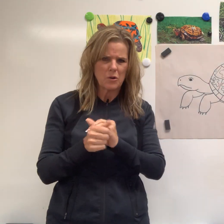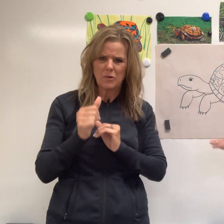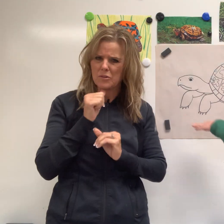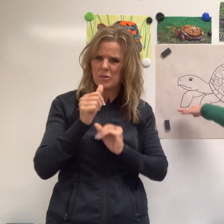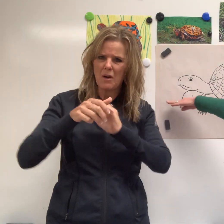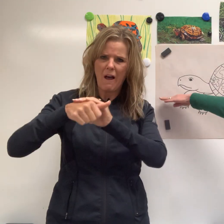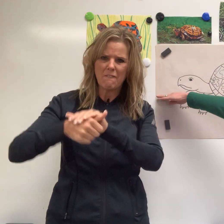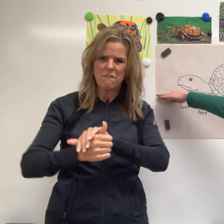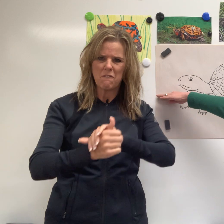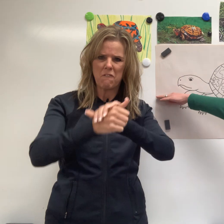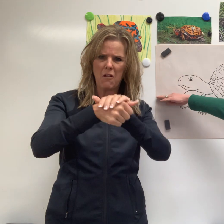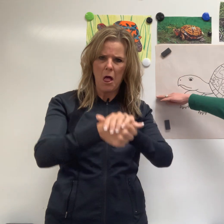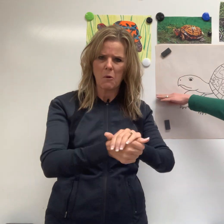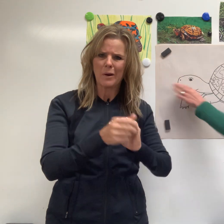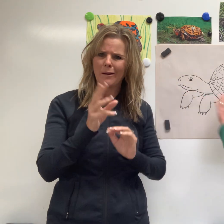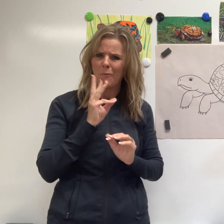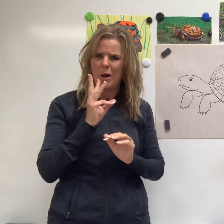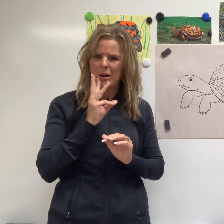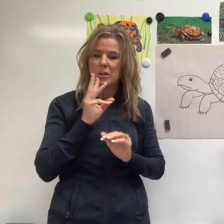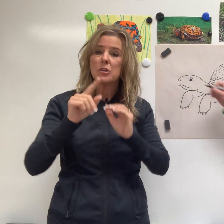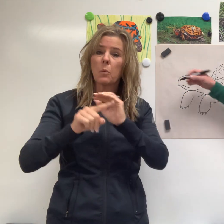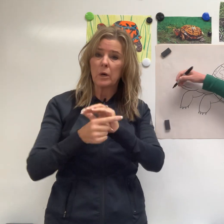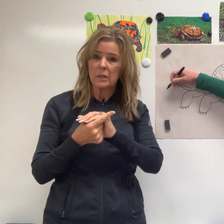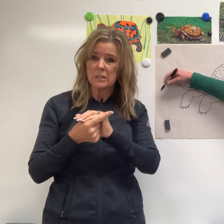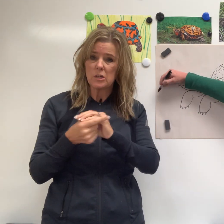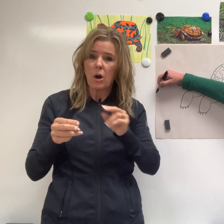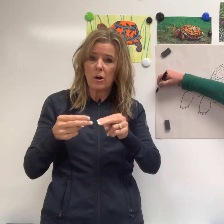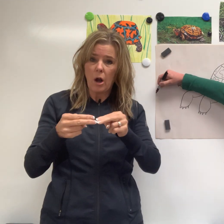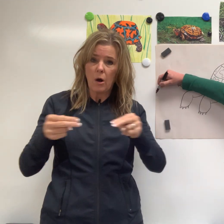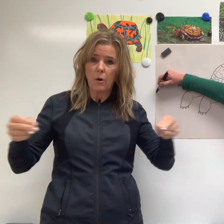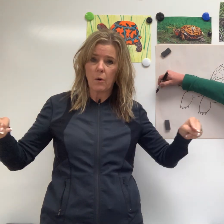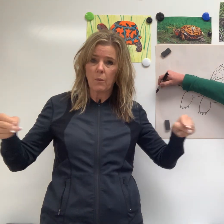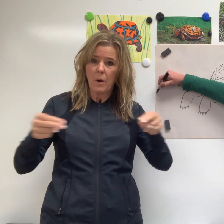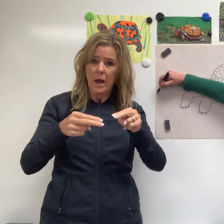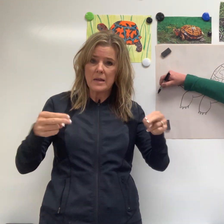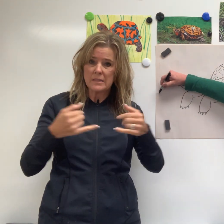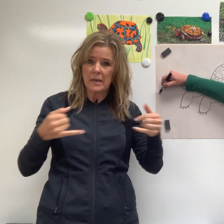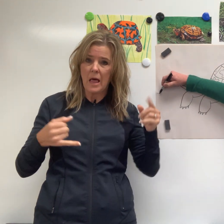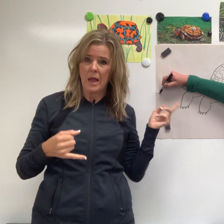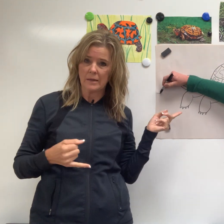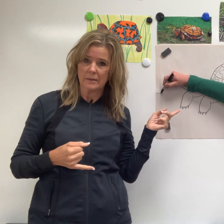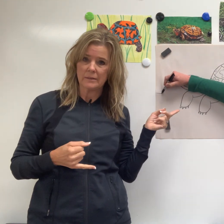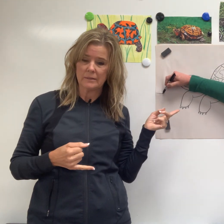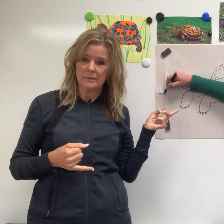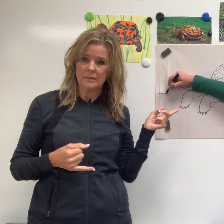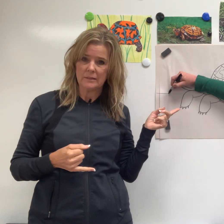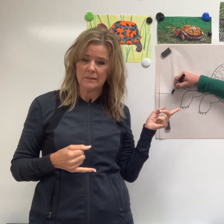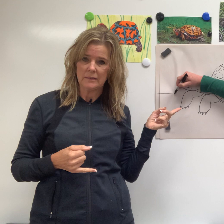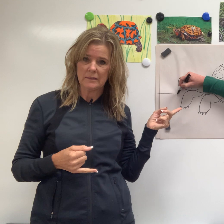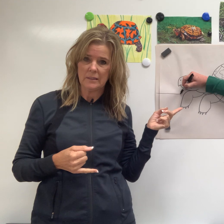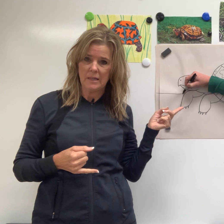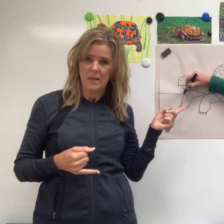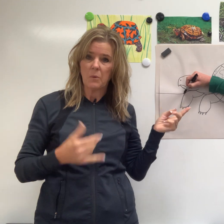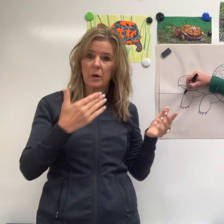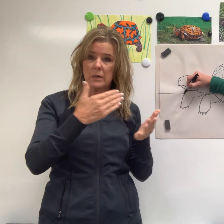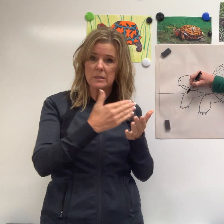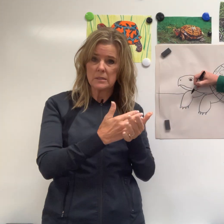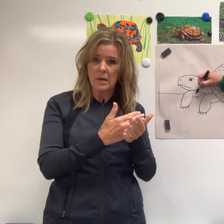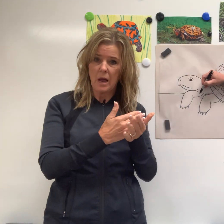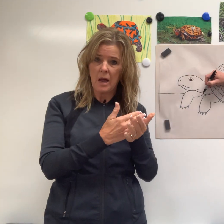So we're gonna start it up here, friends, all the way off the paper. Remember this, we're gonna